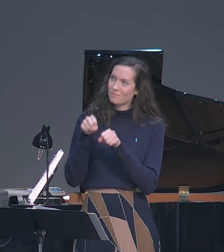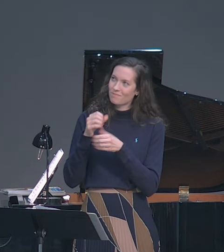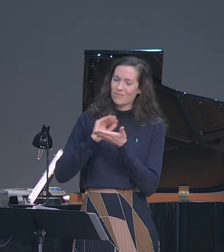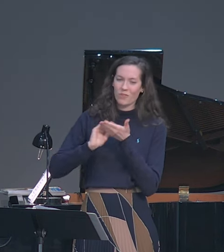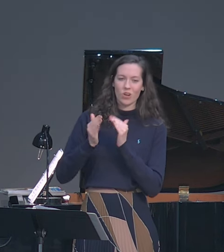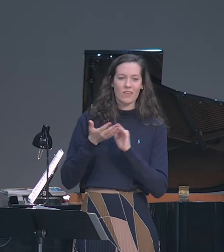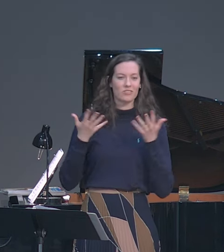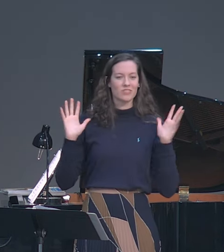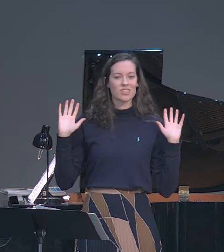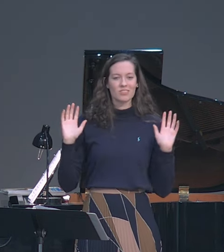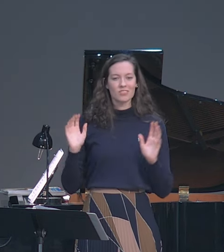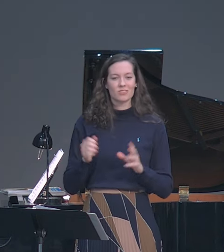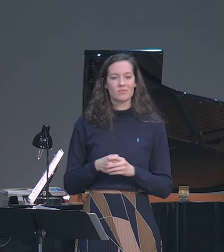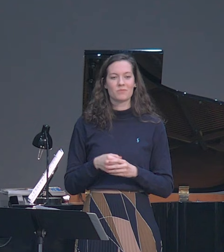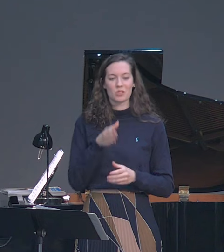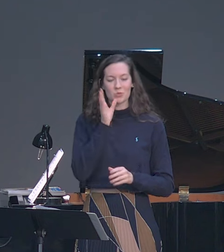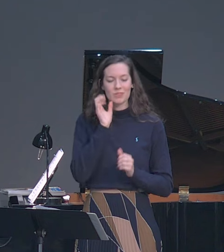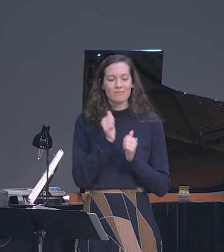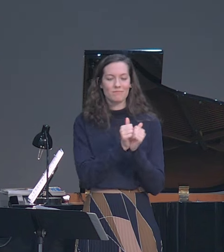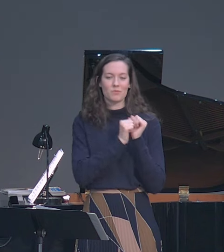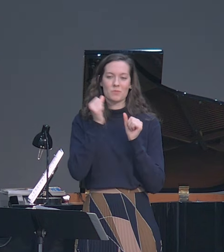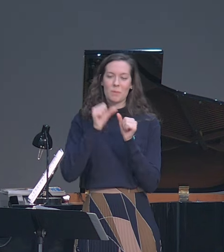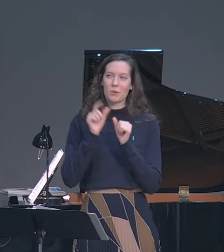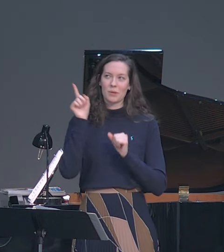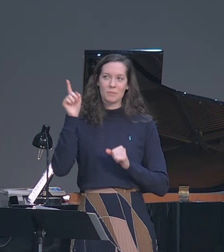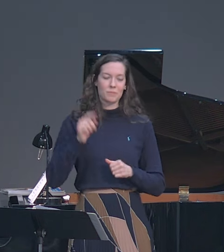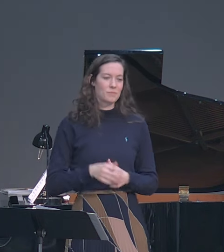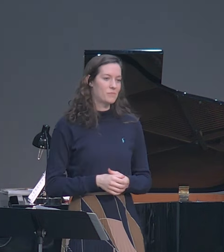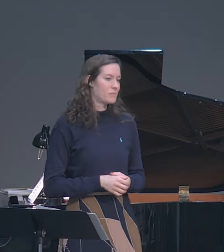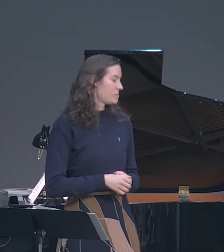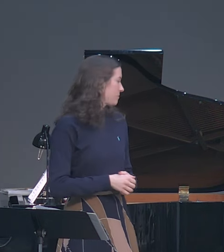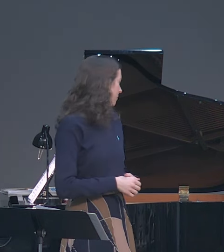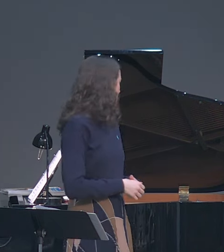So let's drink in remembrance of him.